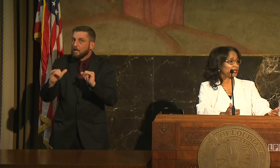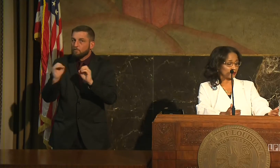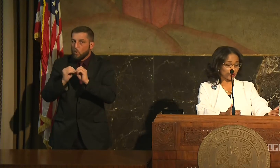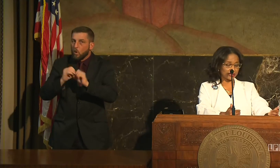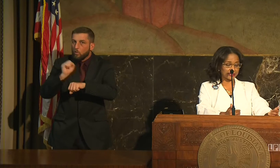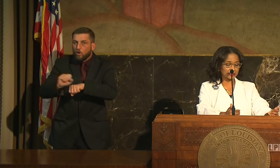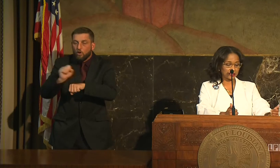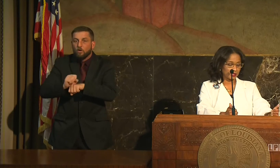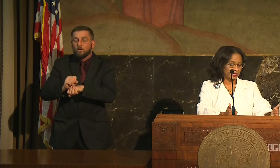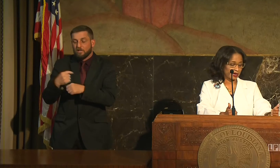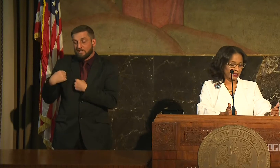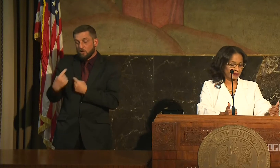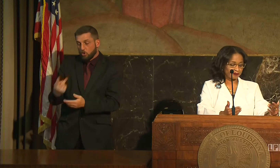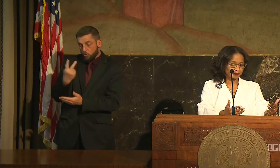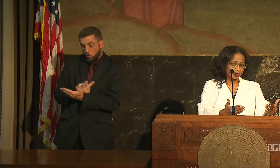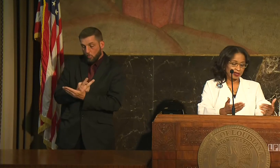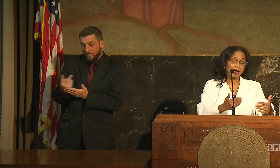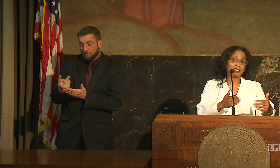weeks, statewide,